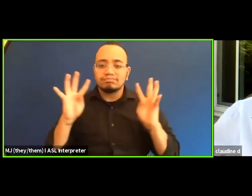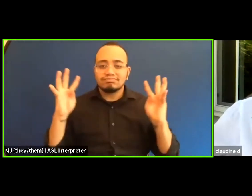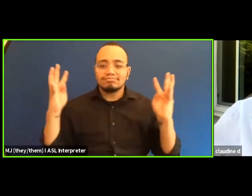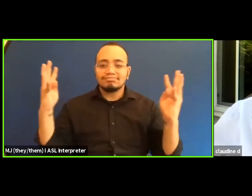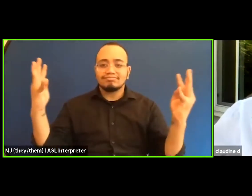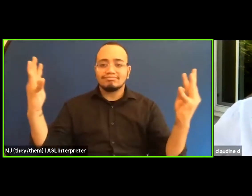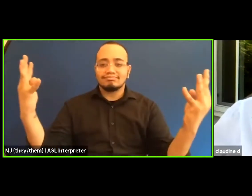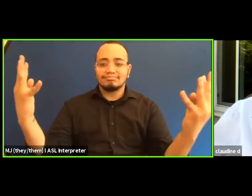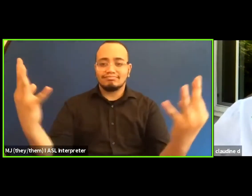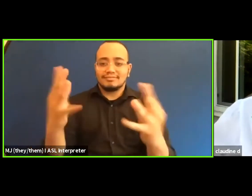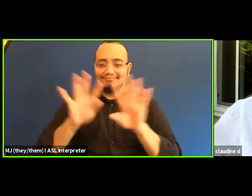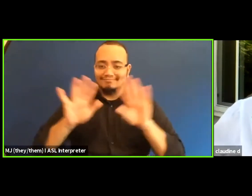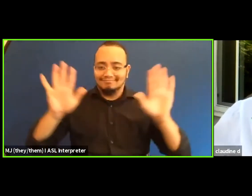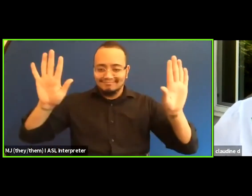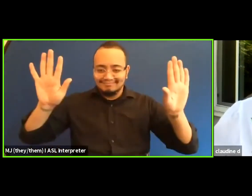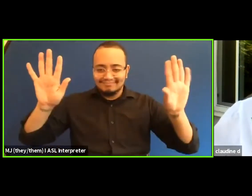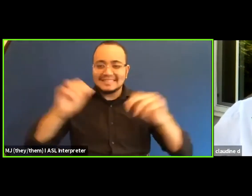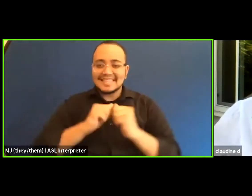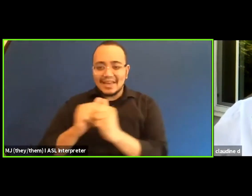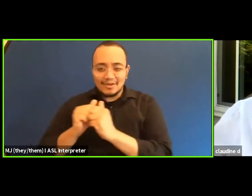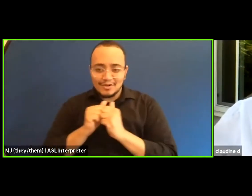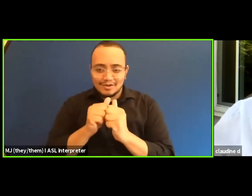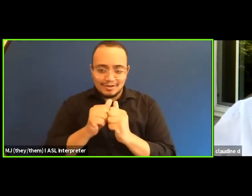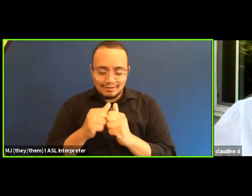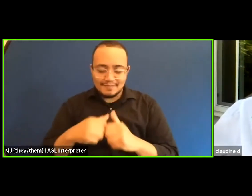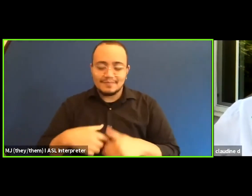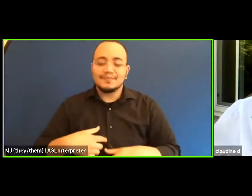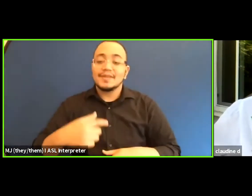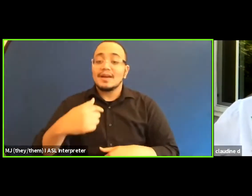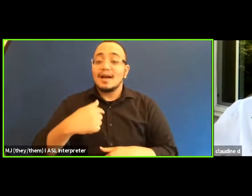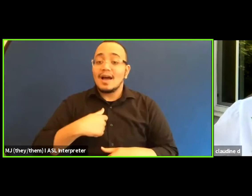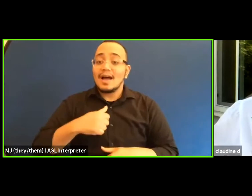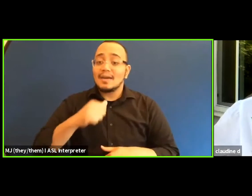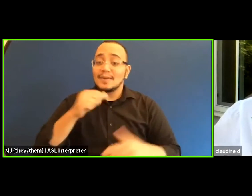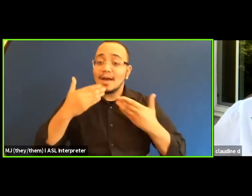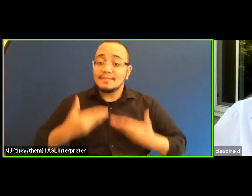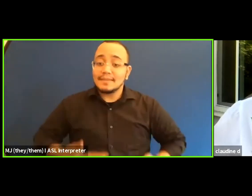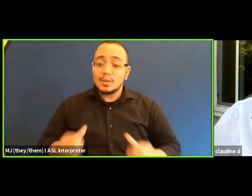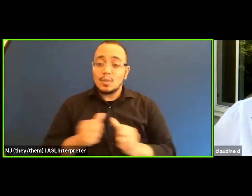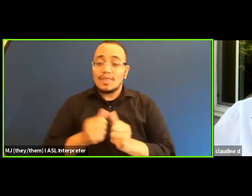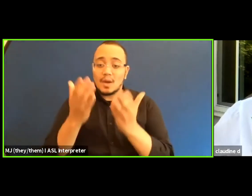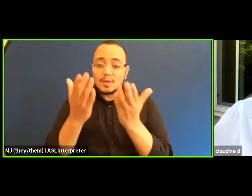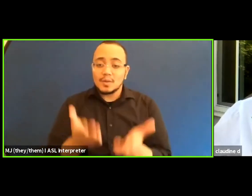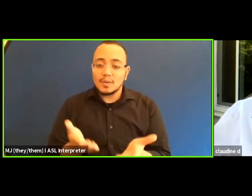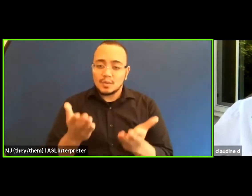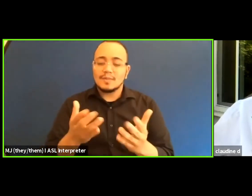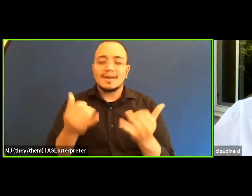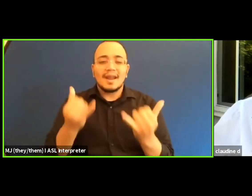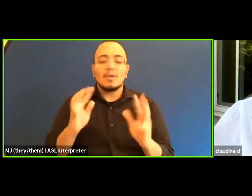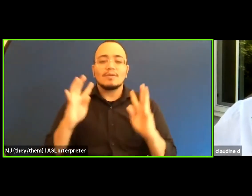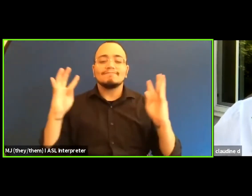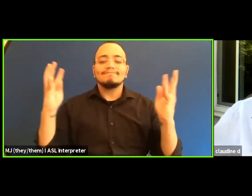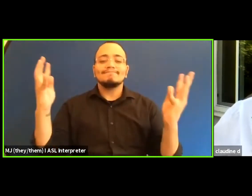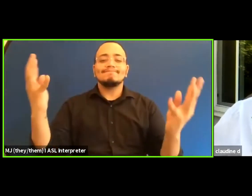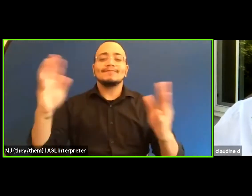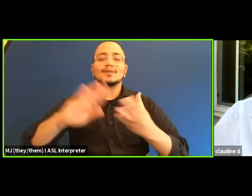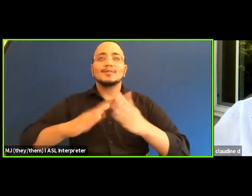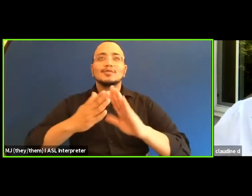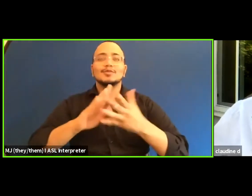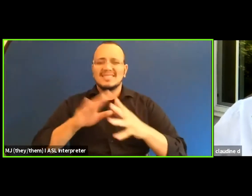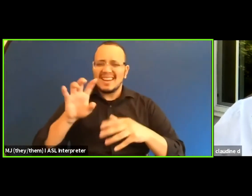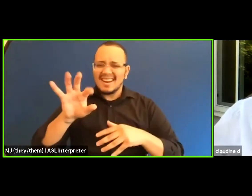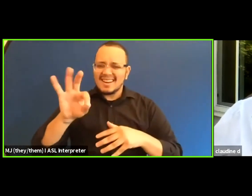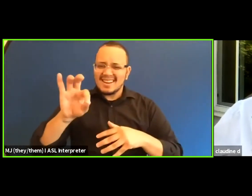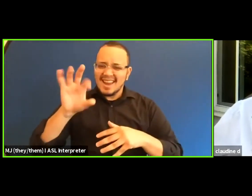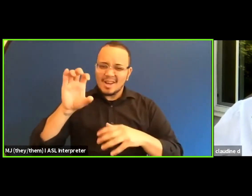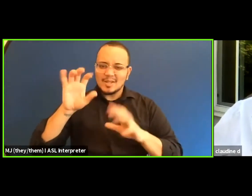are on this call. I am not me without you. And imagine your community, more than 900 people